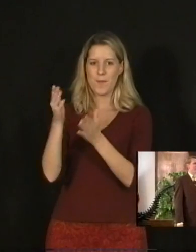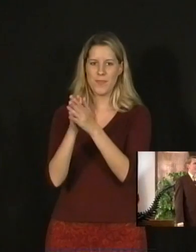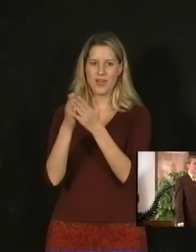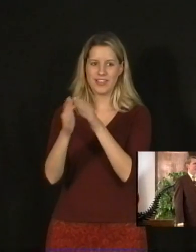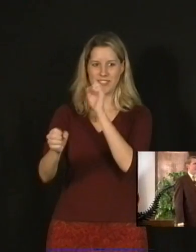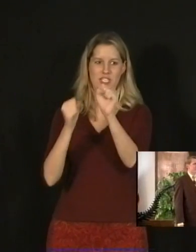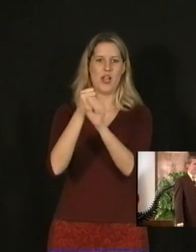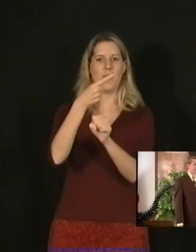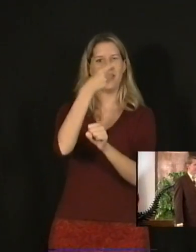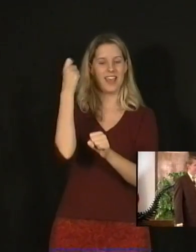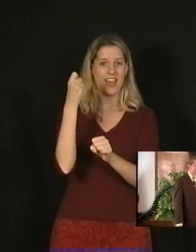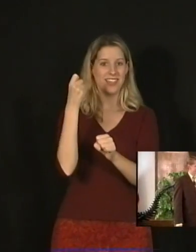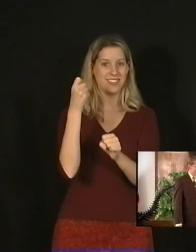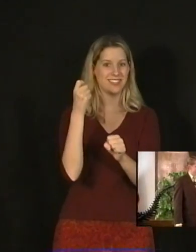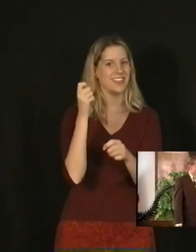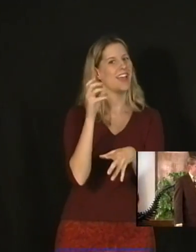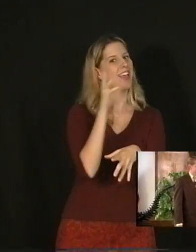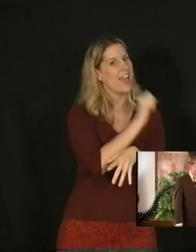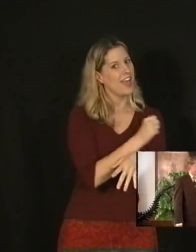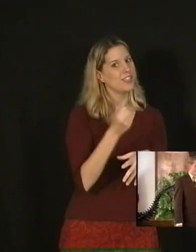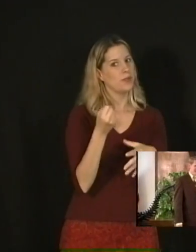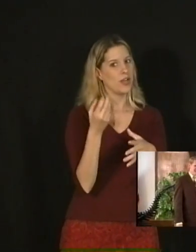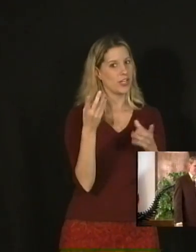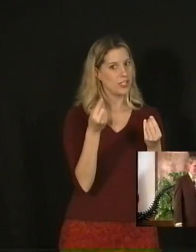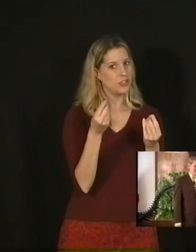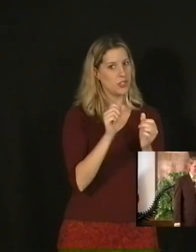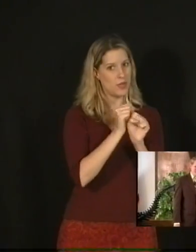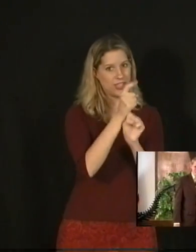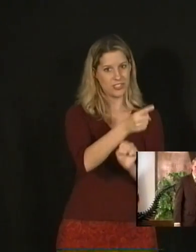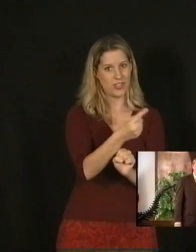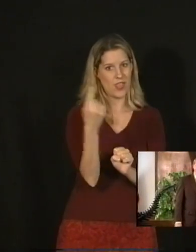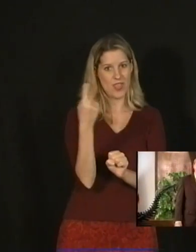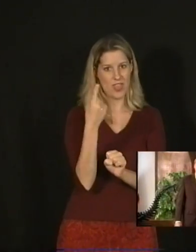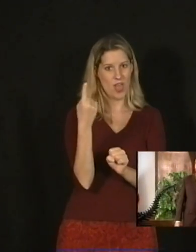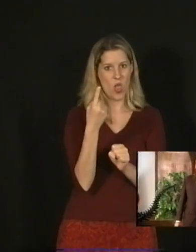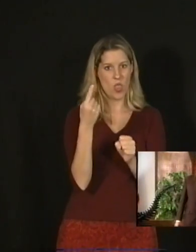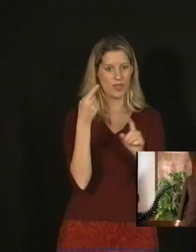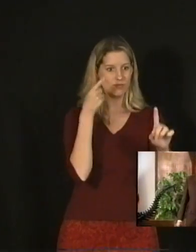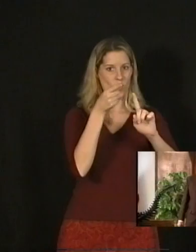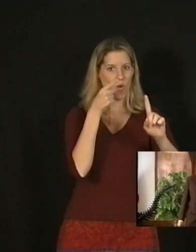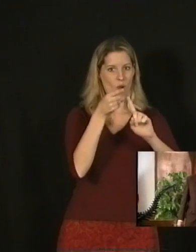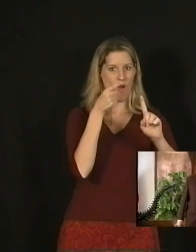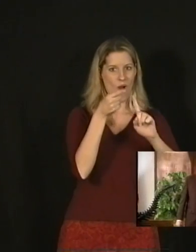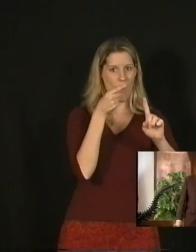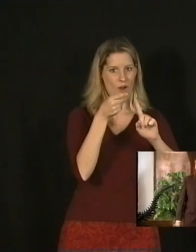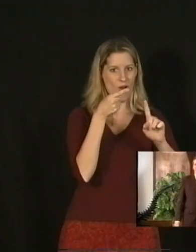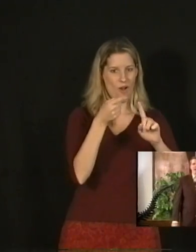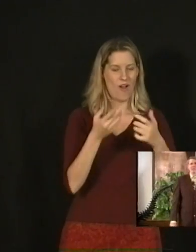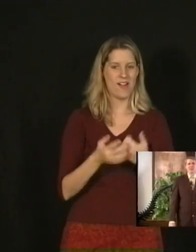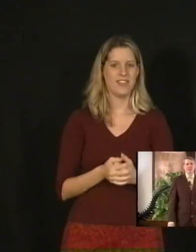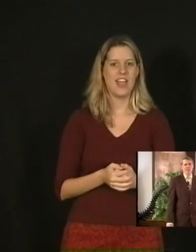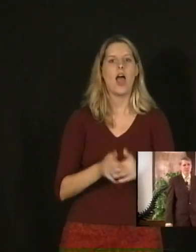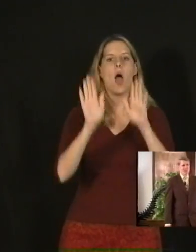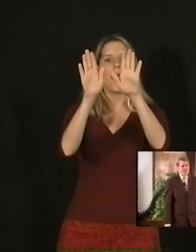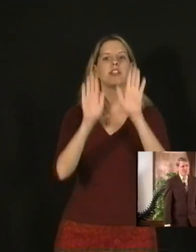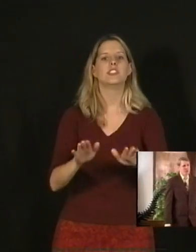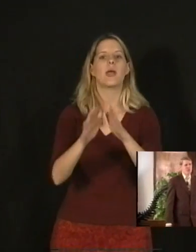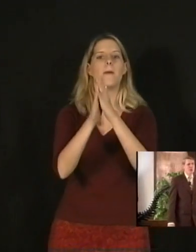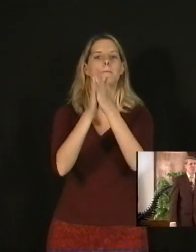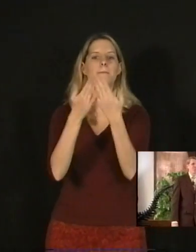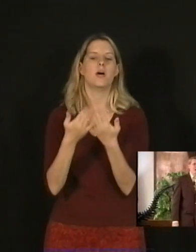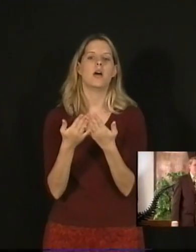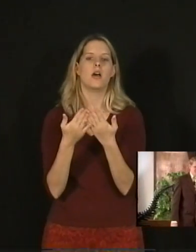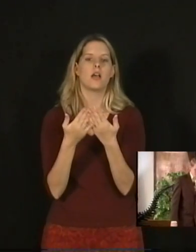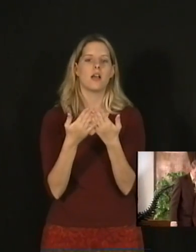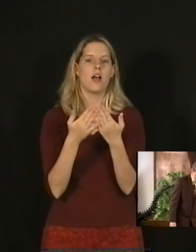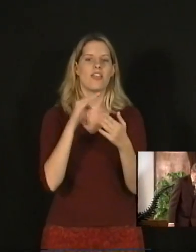guess what you're going to do next year? Only language they speak, brother. If you want to get an excellent book on some of the lies in the textbooks to see what you